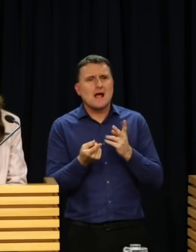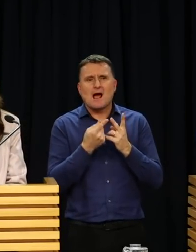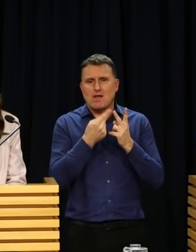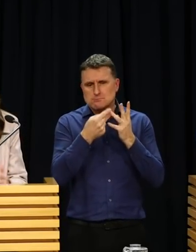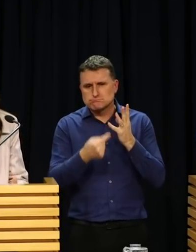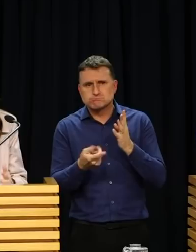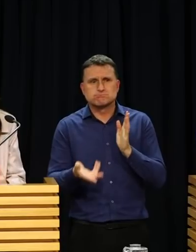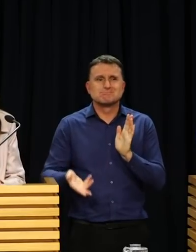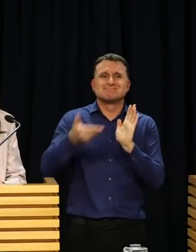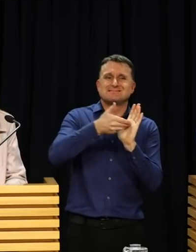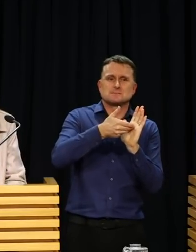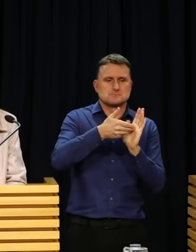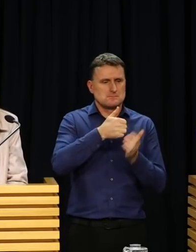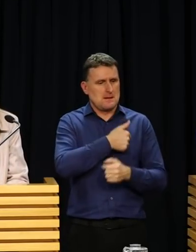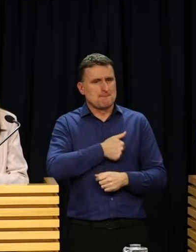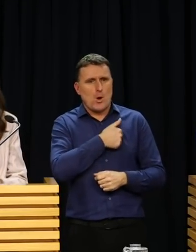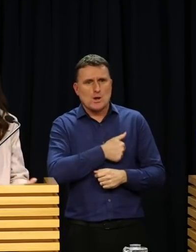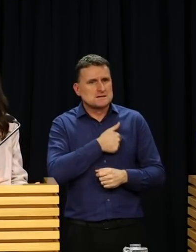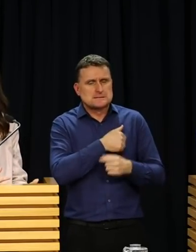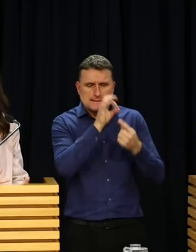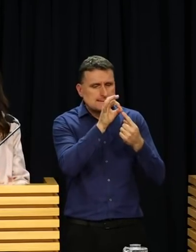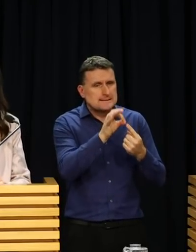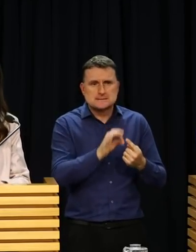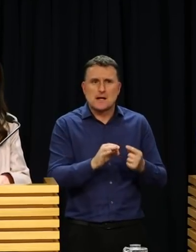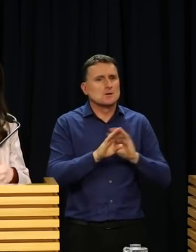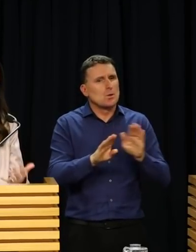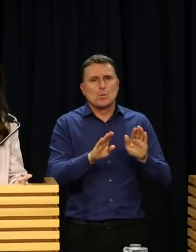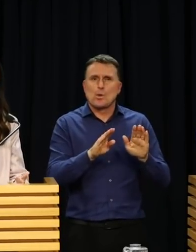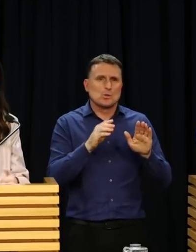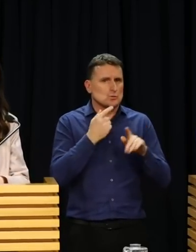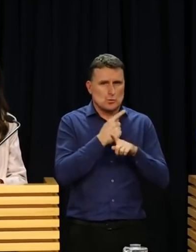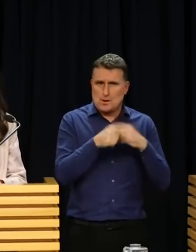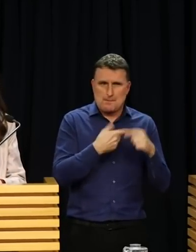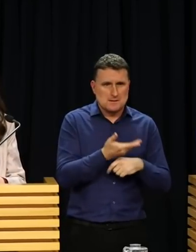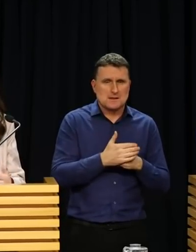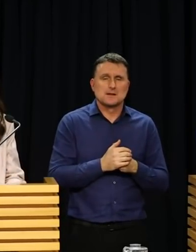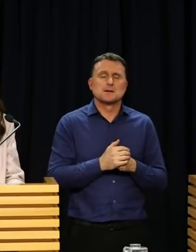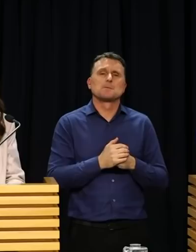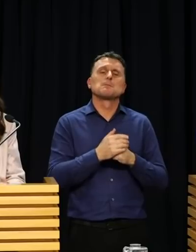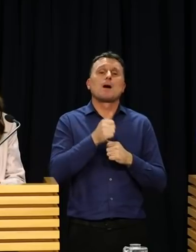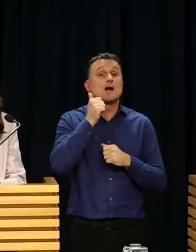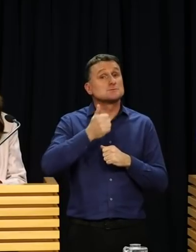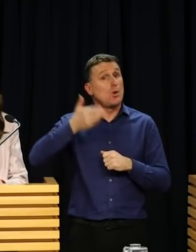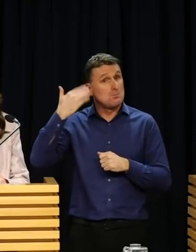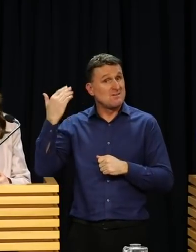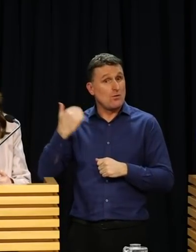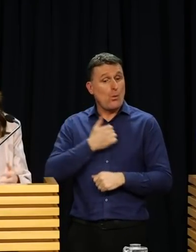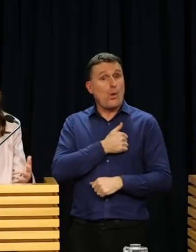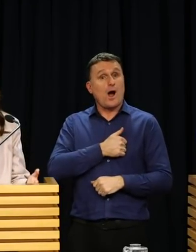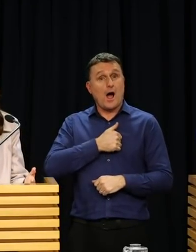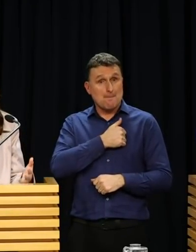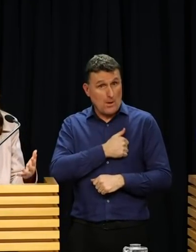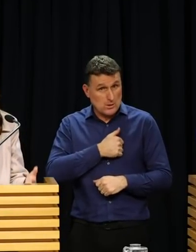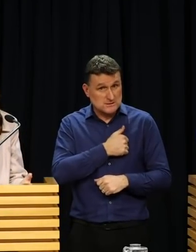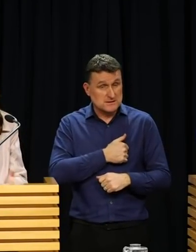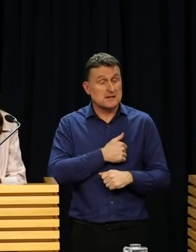the apology today, what I would point people to is the general nature of apologies in the past. So